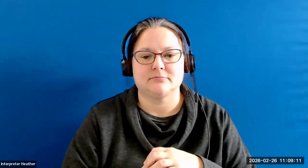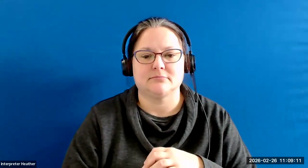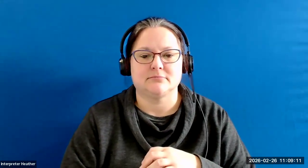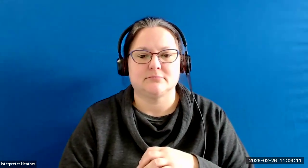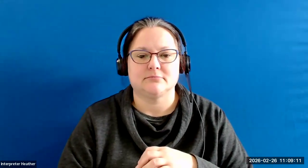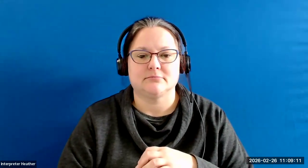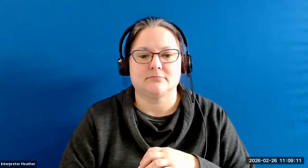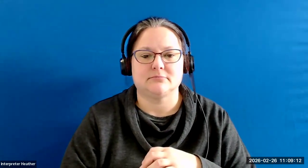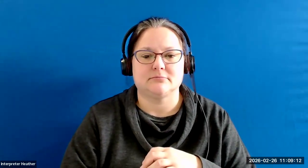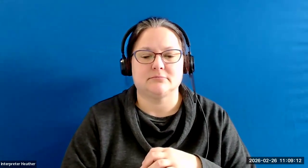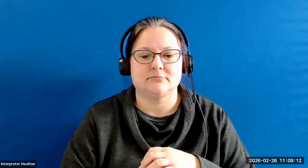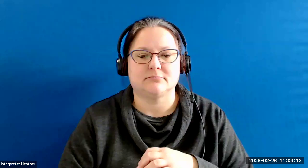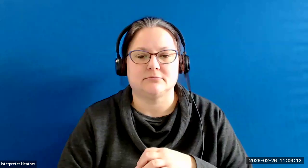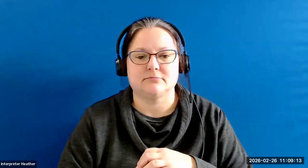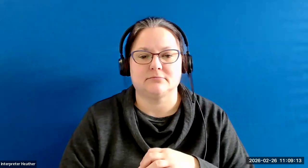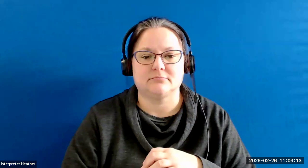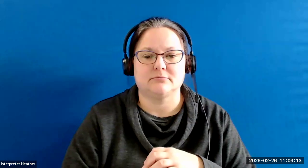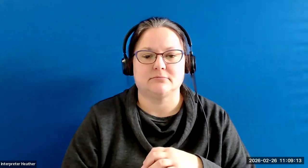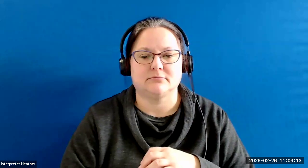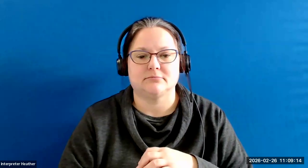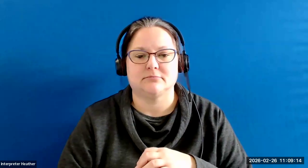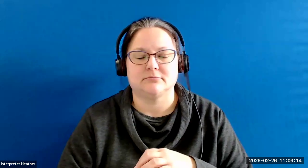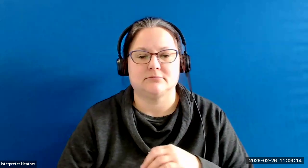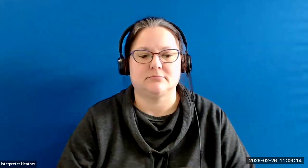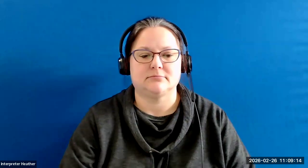my life, somebody that needs.